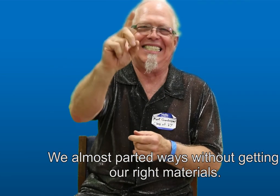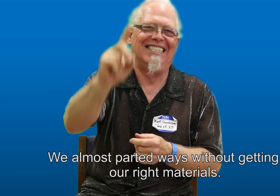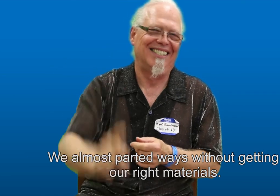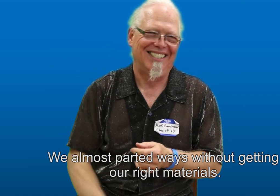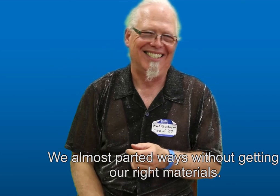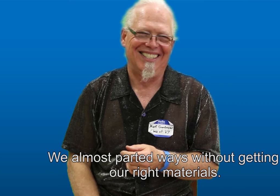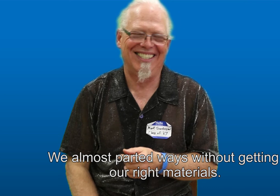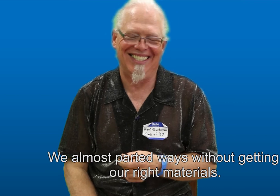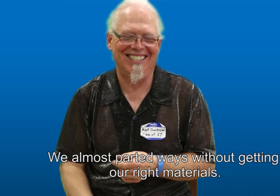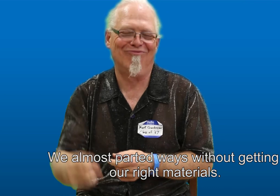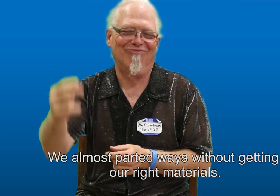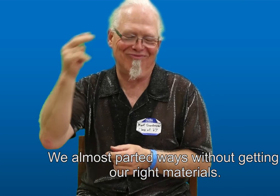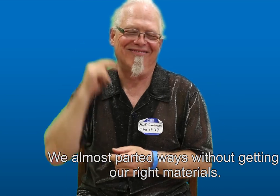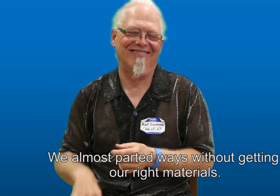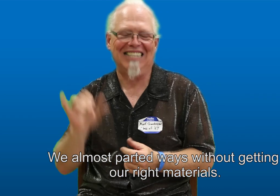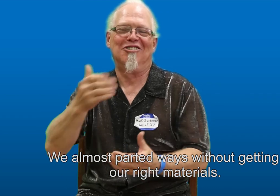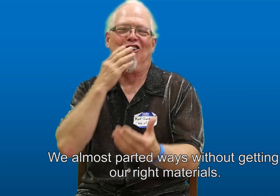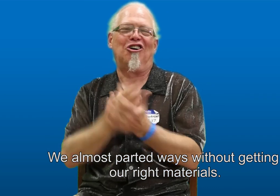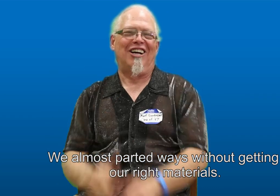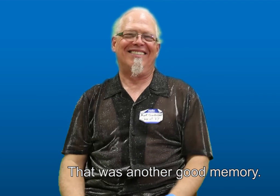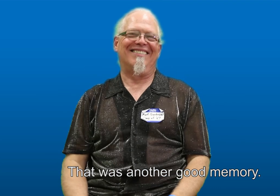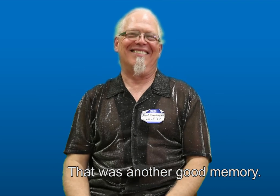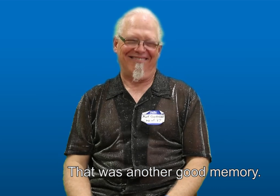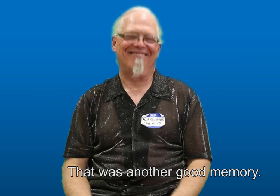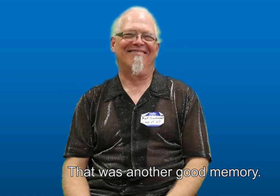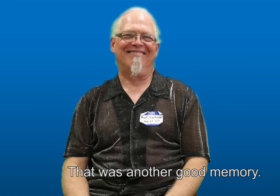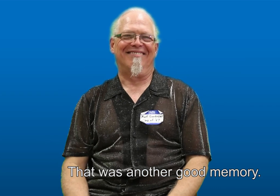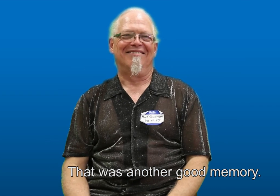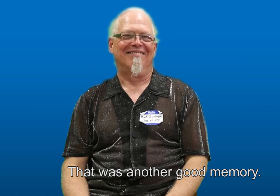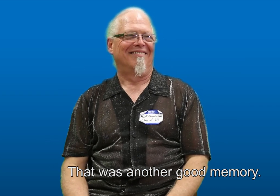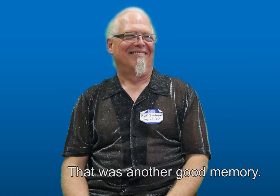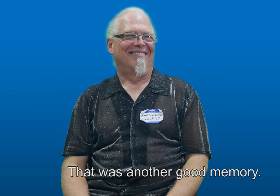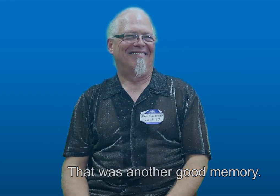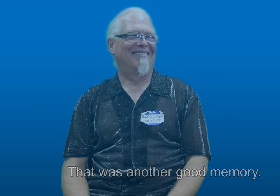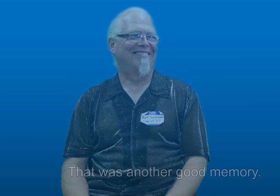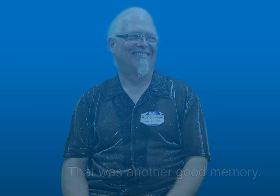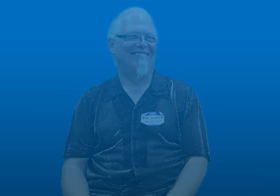parted ways without getting our right materials. So that was another good, fun memory.